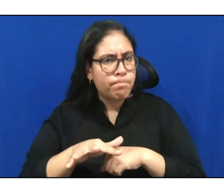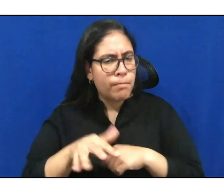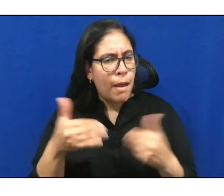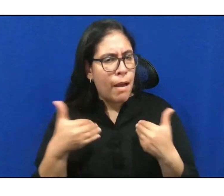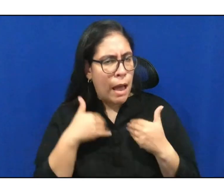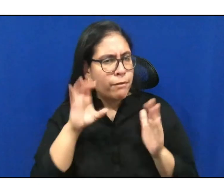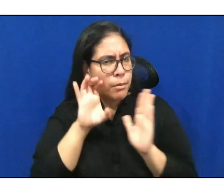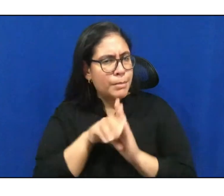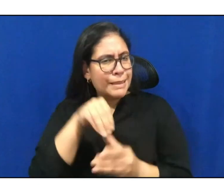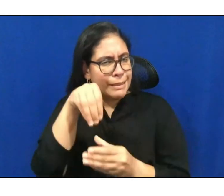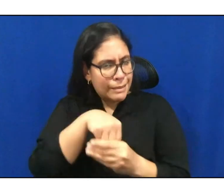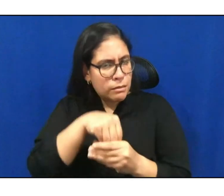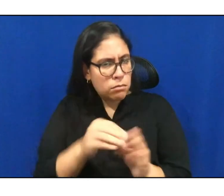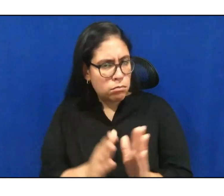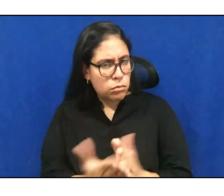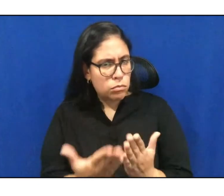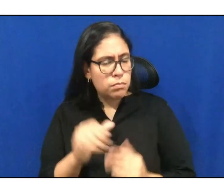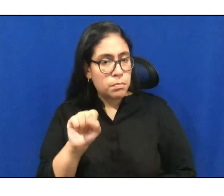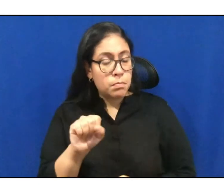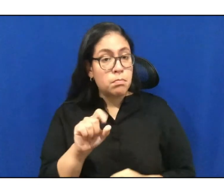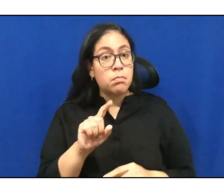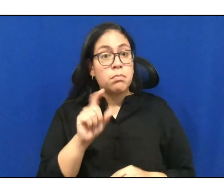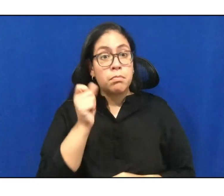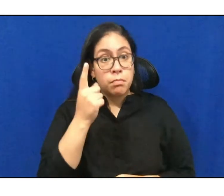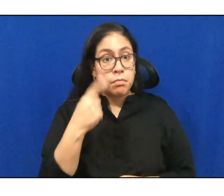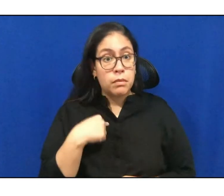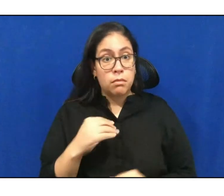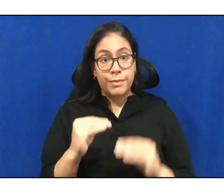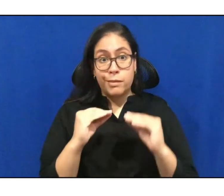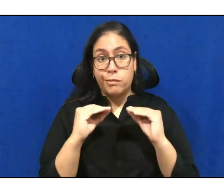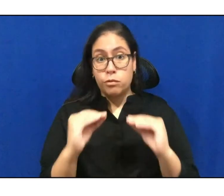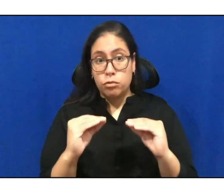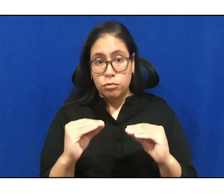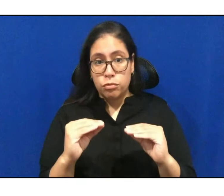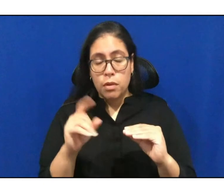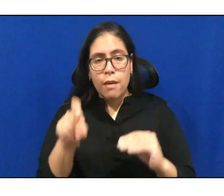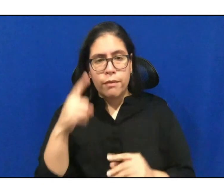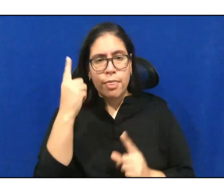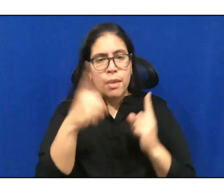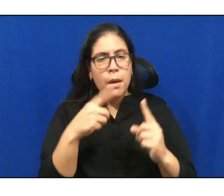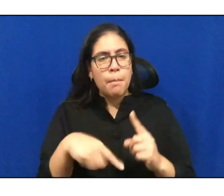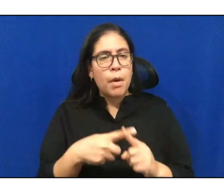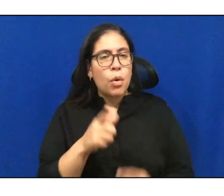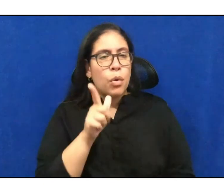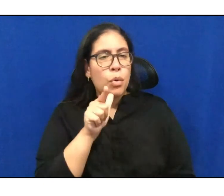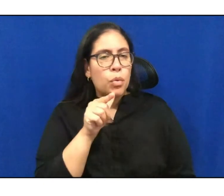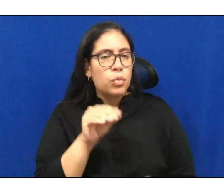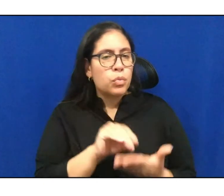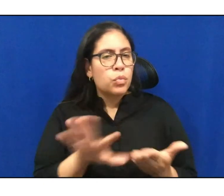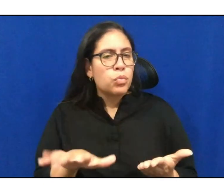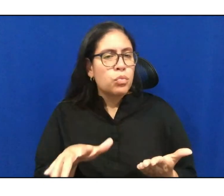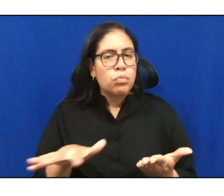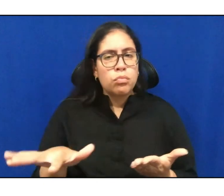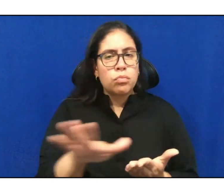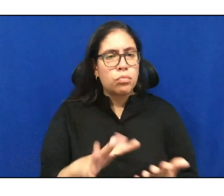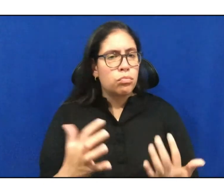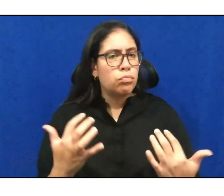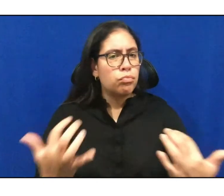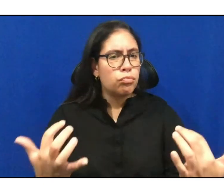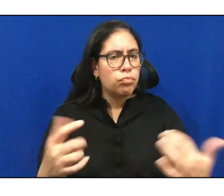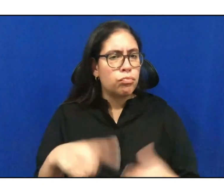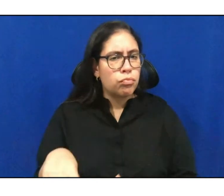teaching, I really have to think about who my students are and where they're coming in,